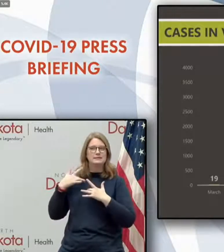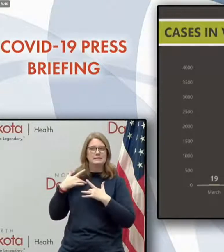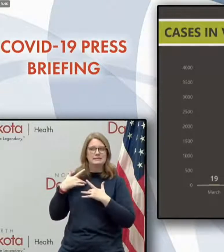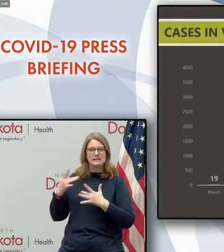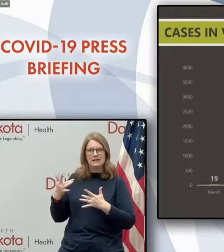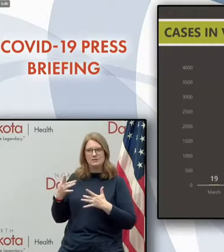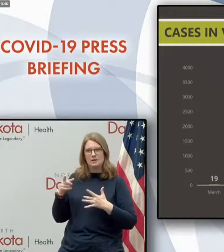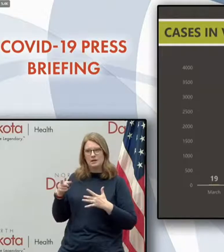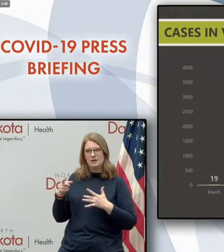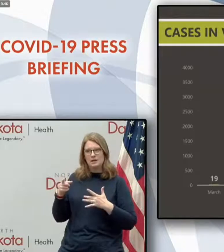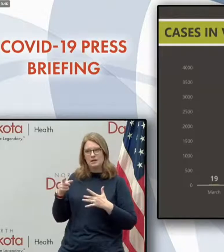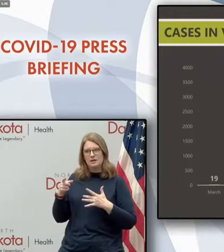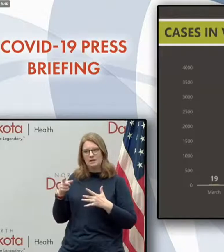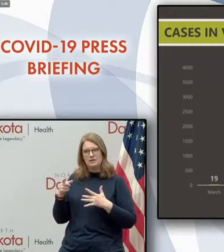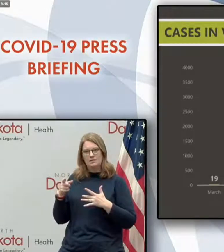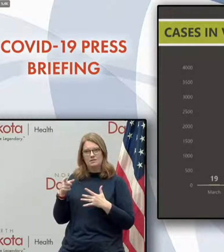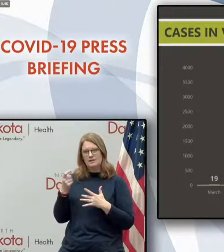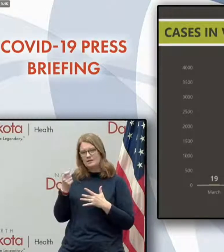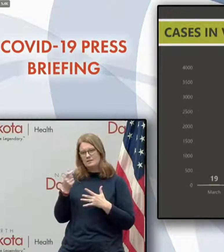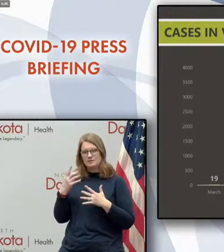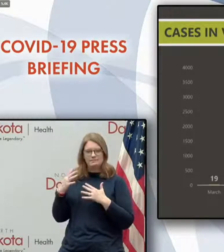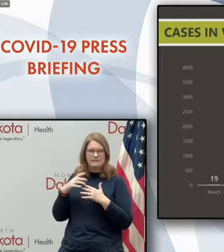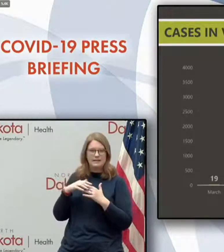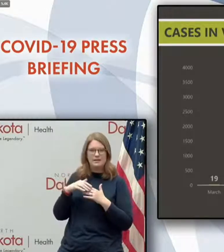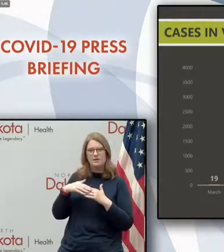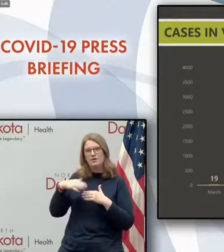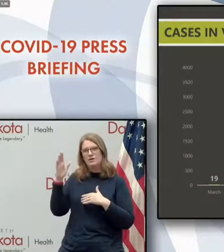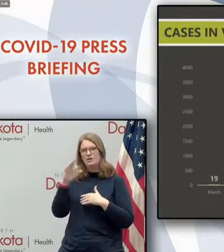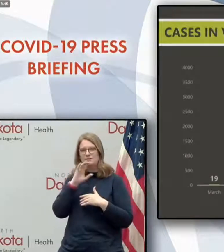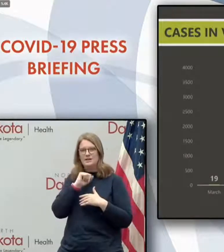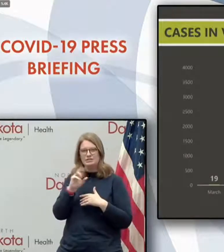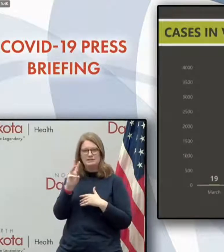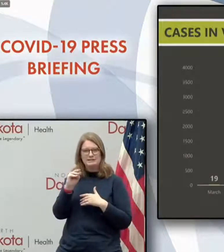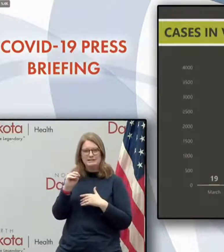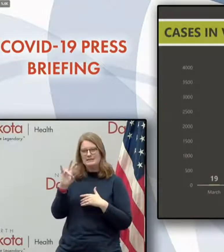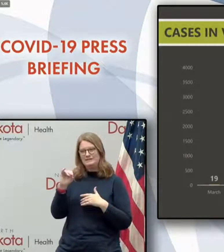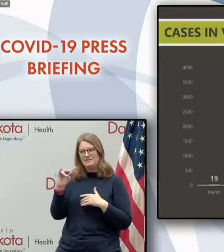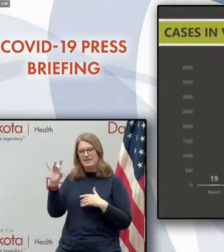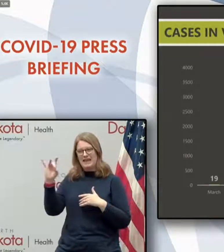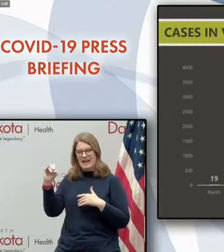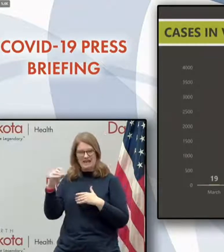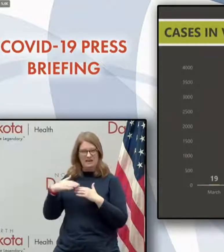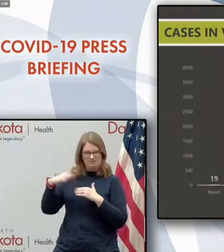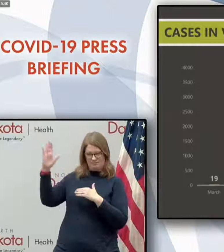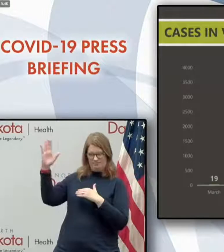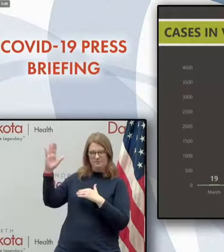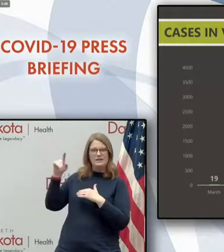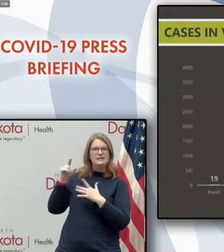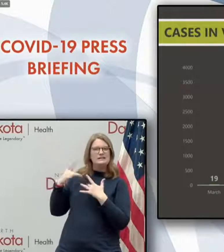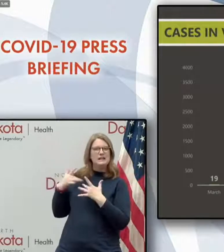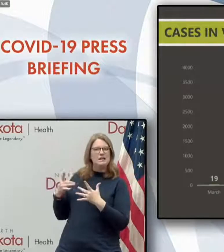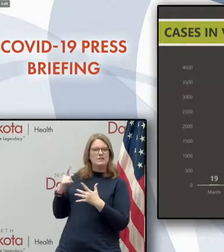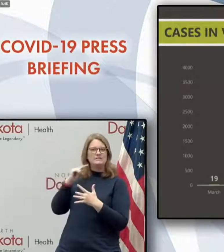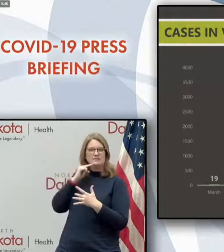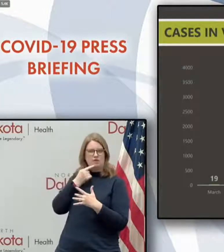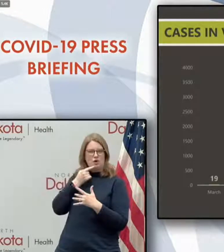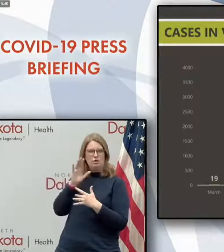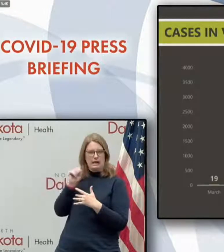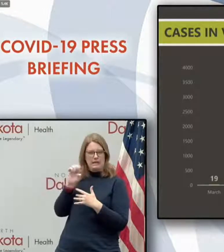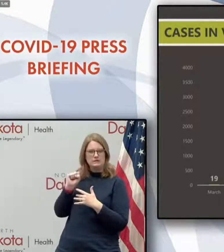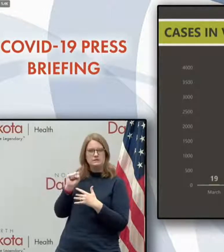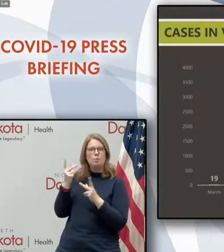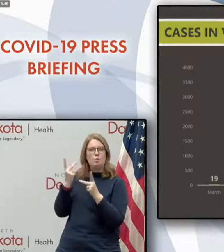those that are in the plus 60, plus 70, plus 80 category in terms of people that have more severe cases